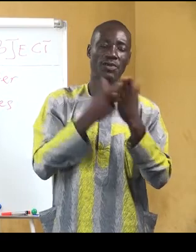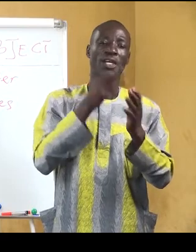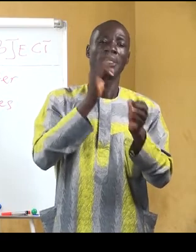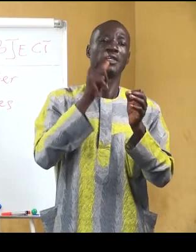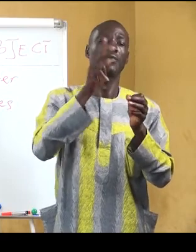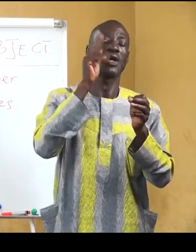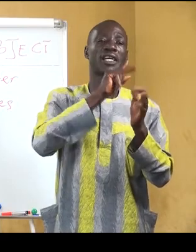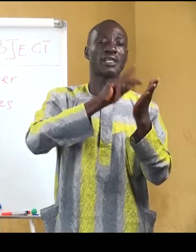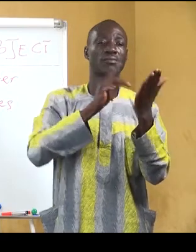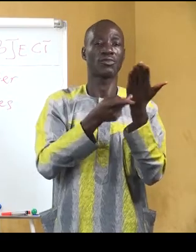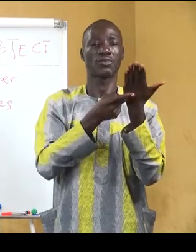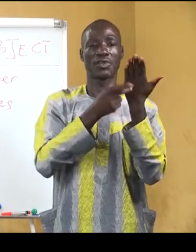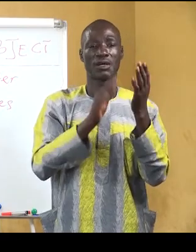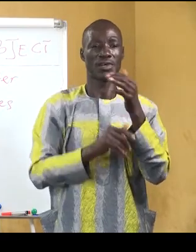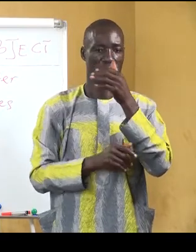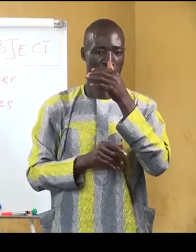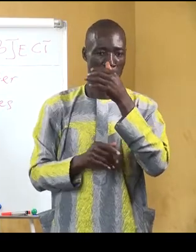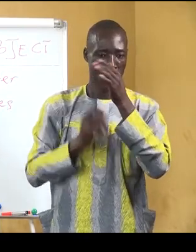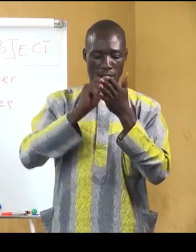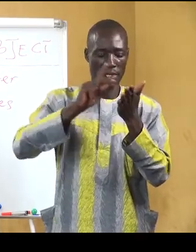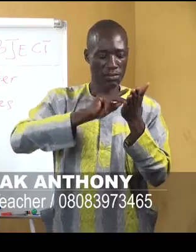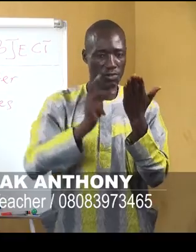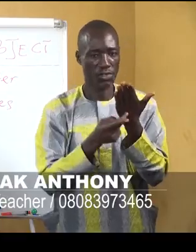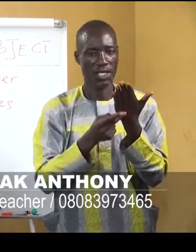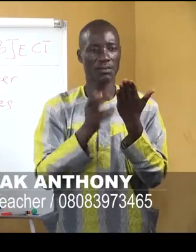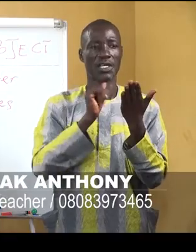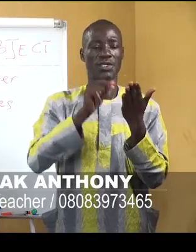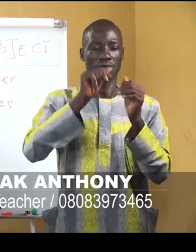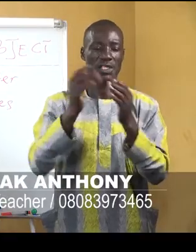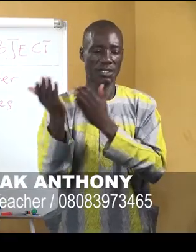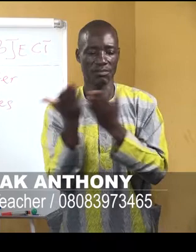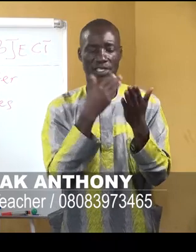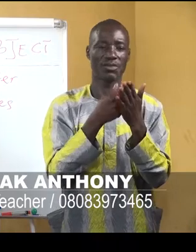at the comfort of your home, write programs, and you're able to bring what?